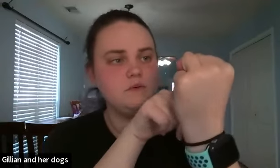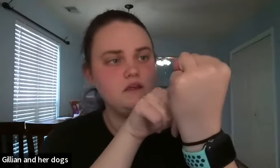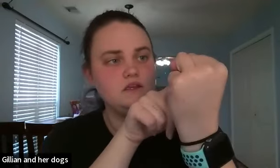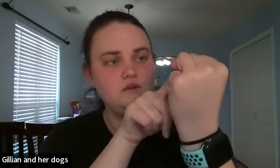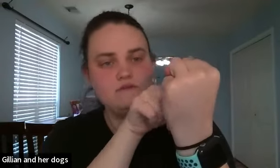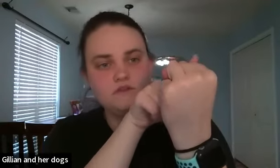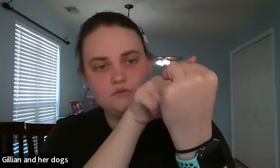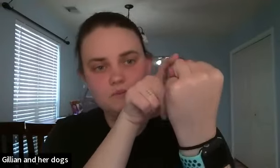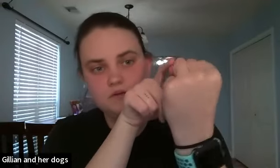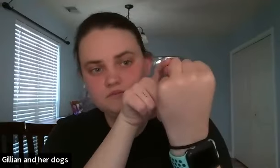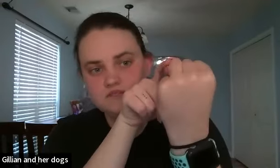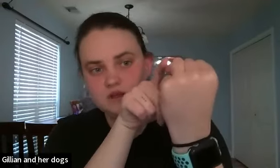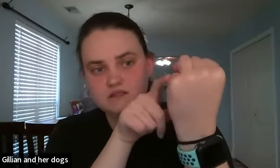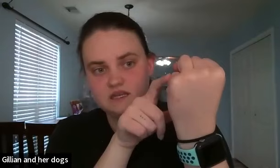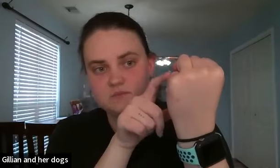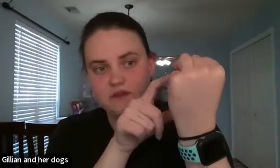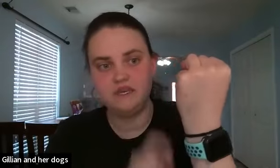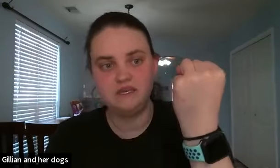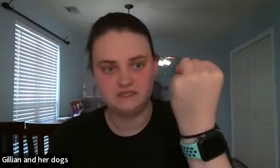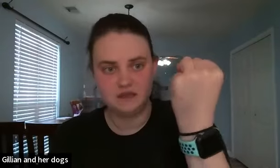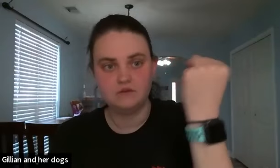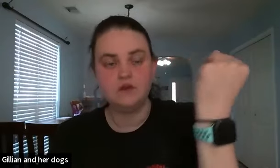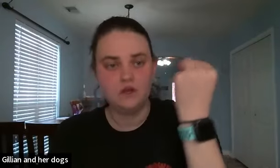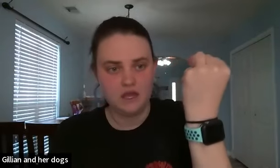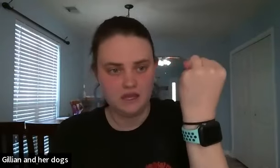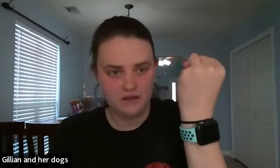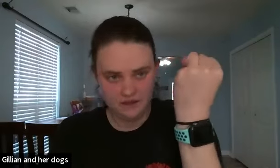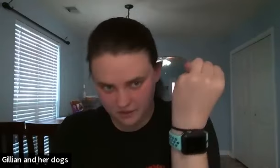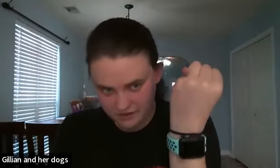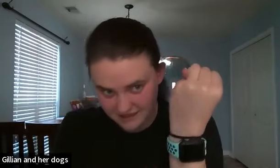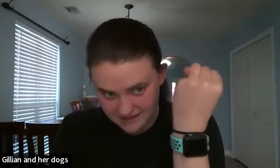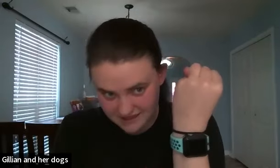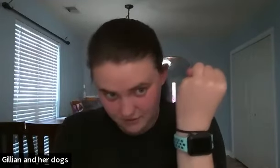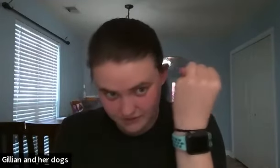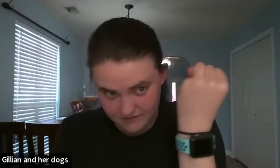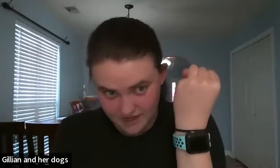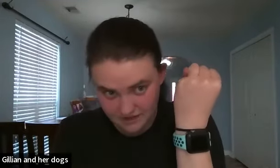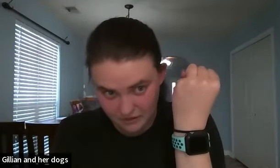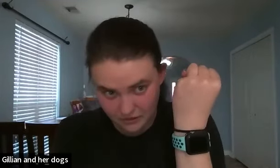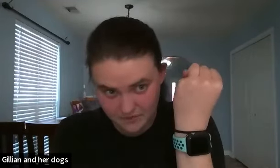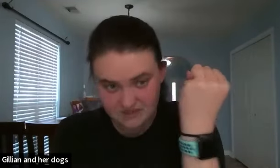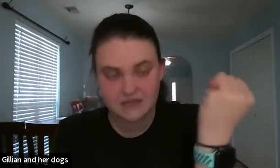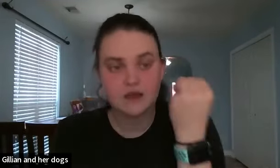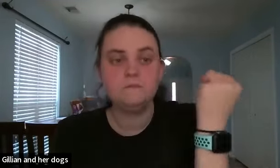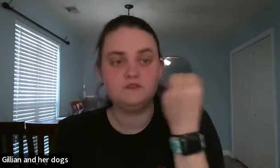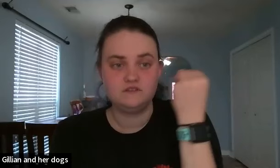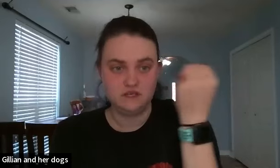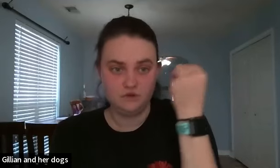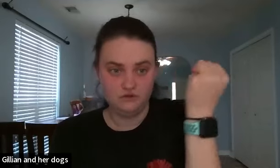about it, you have the three bumps sticking up and that pinky's down. And like I always, like I say, I'll leave that little thumb sticking out. So that's how you know